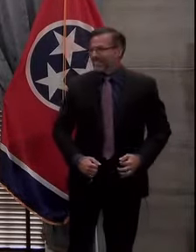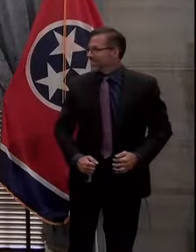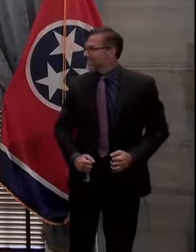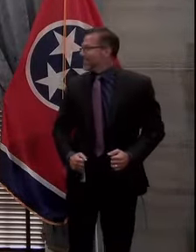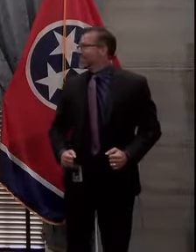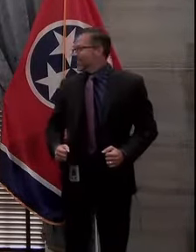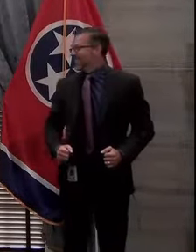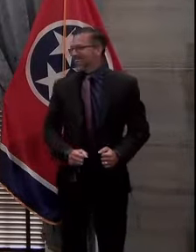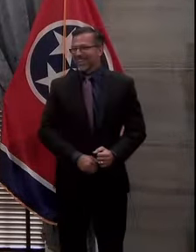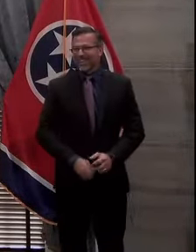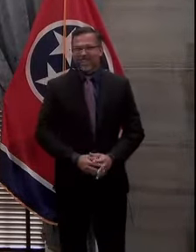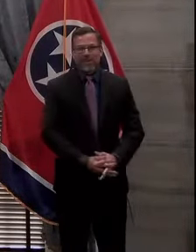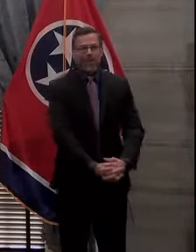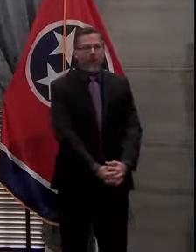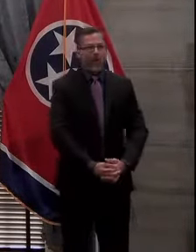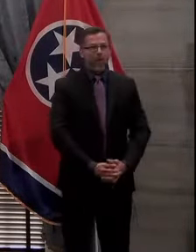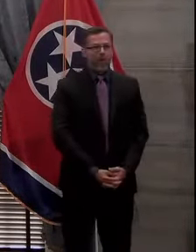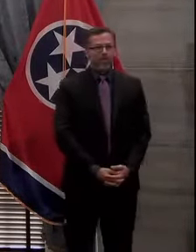Give me a few days.